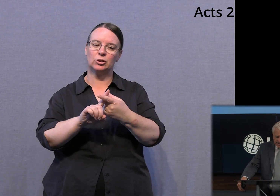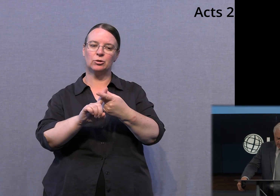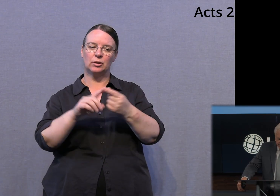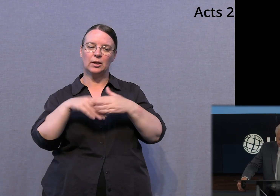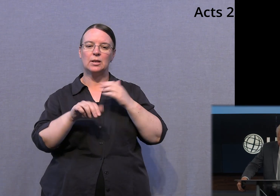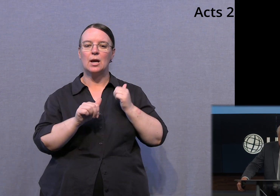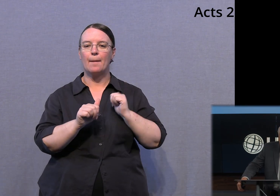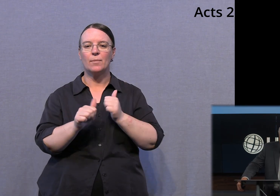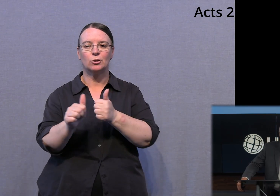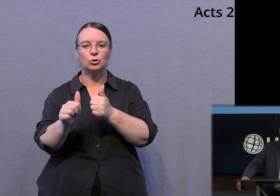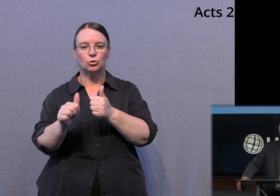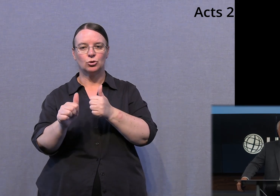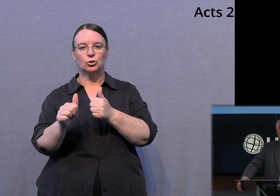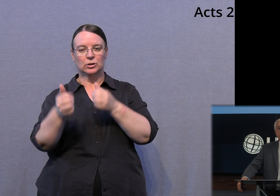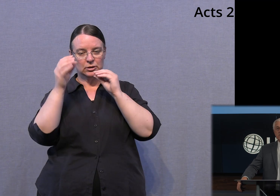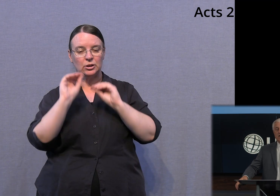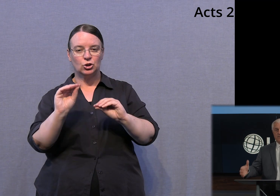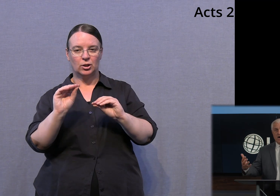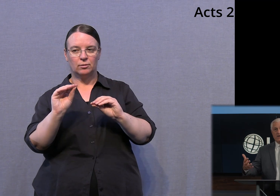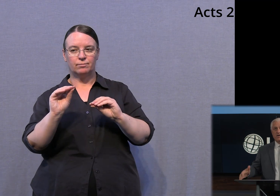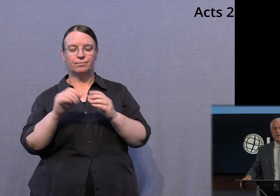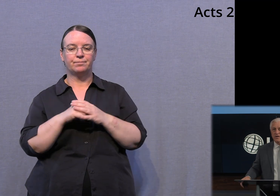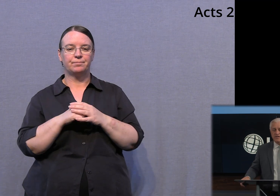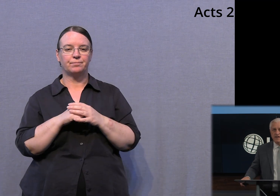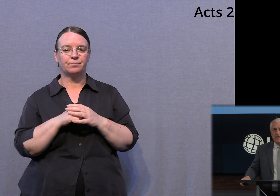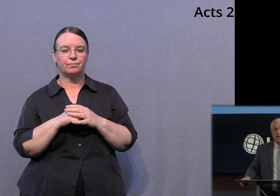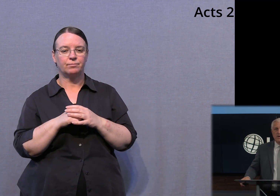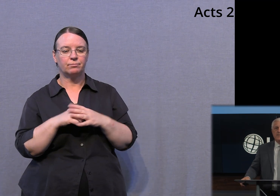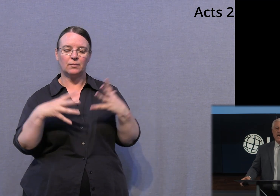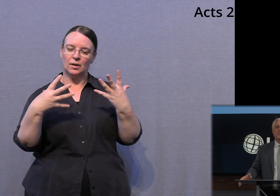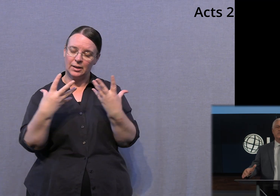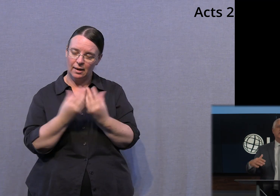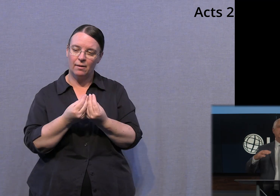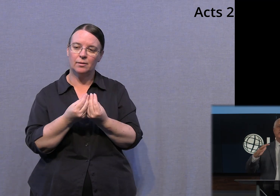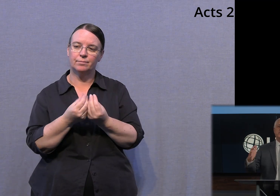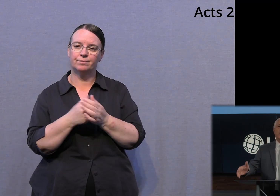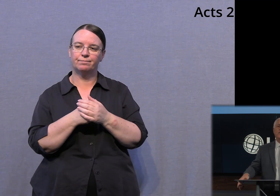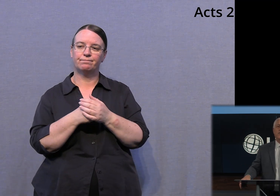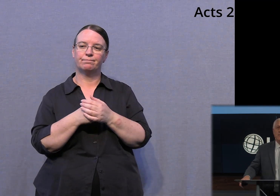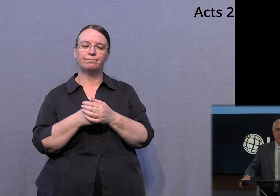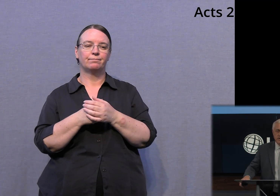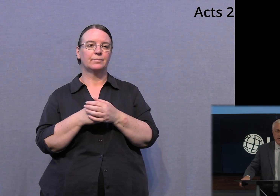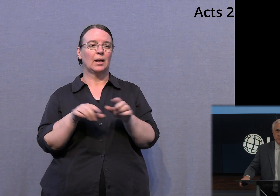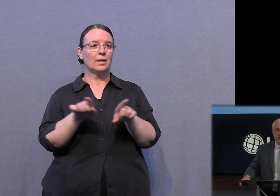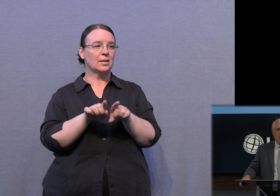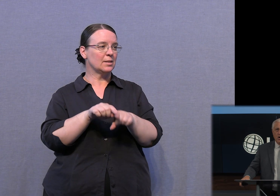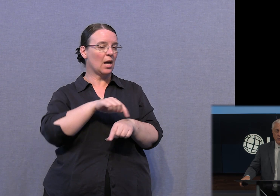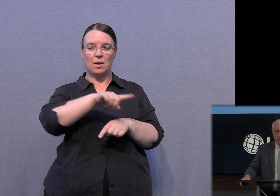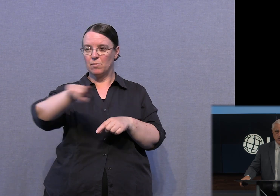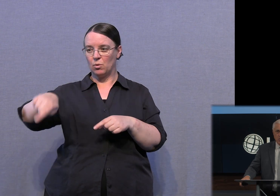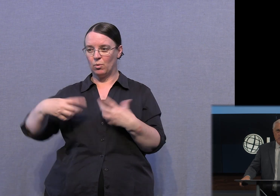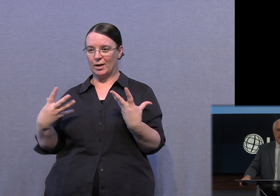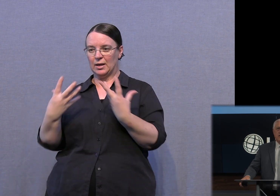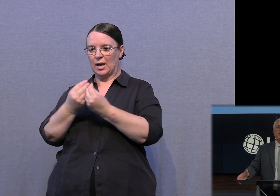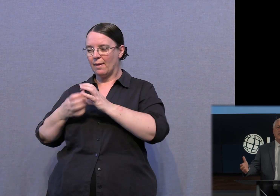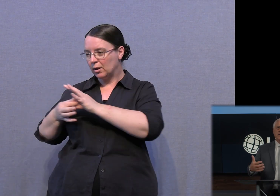assembled together. And because of our unity, we've been able to continue support for our missionaries all across